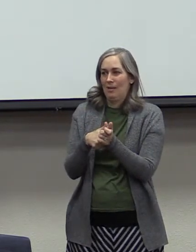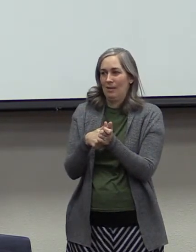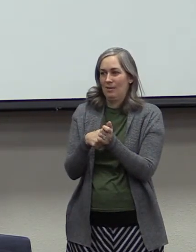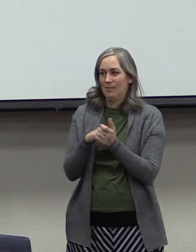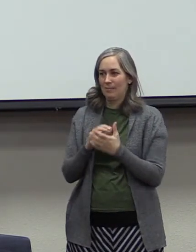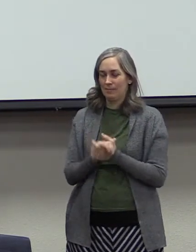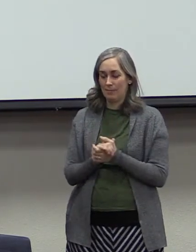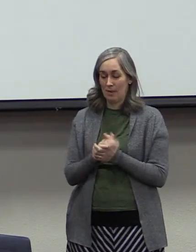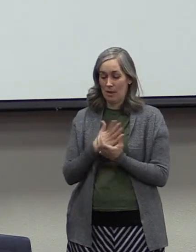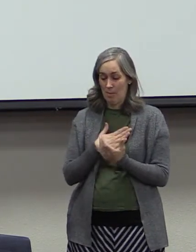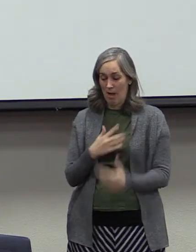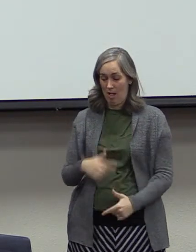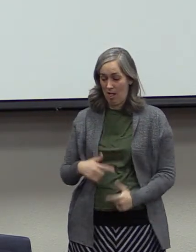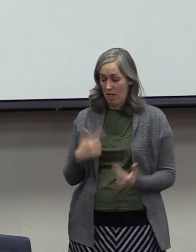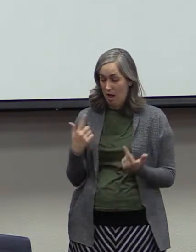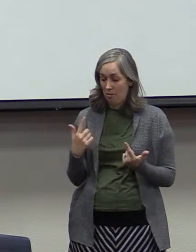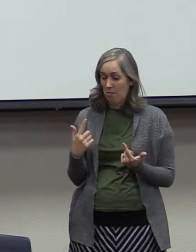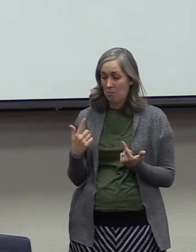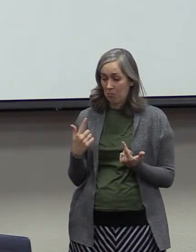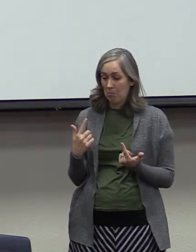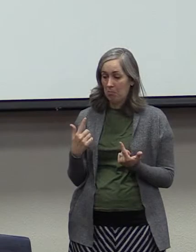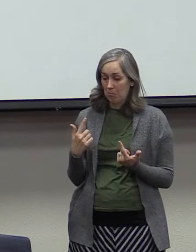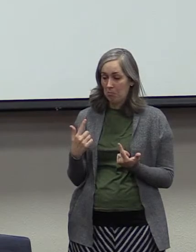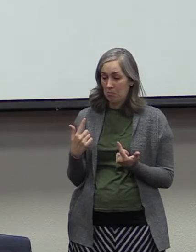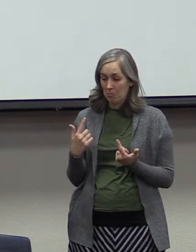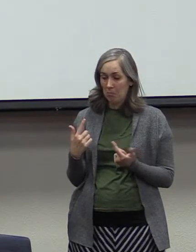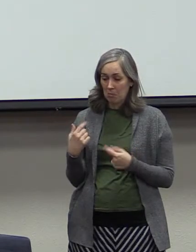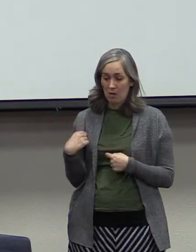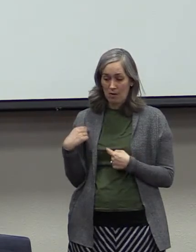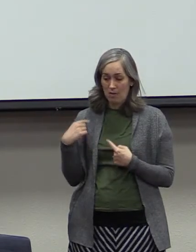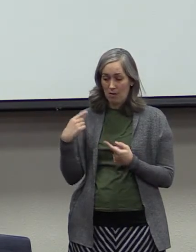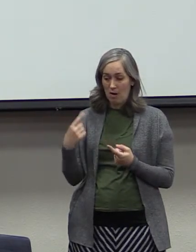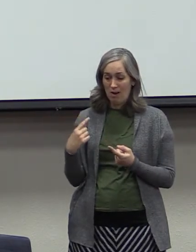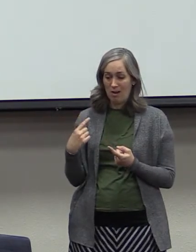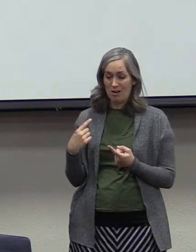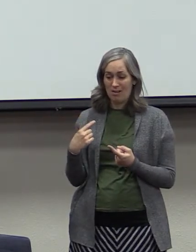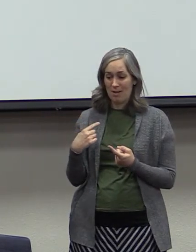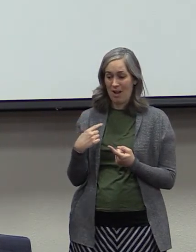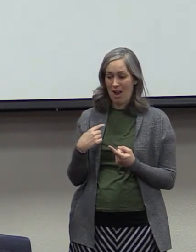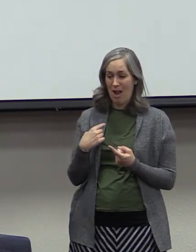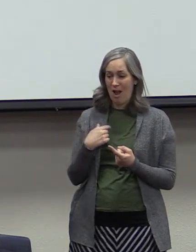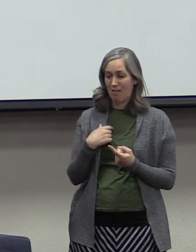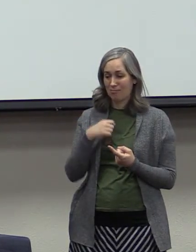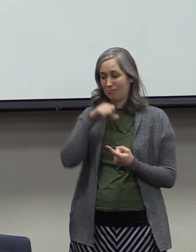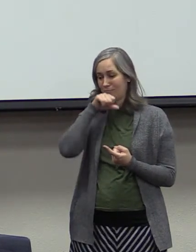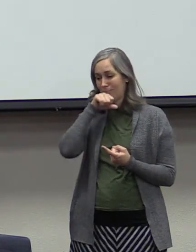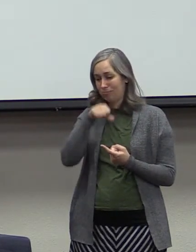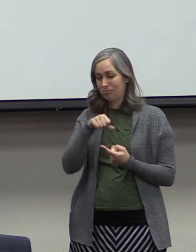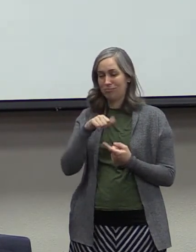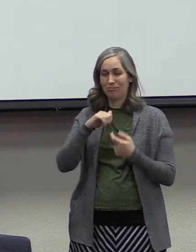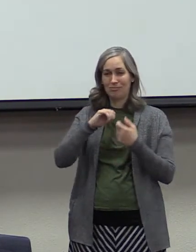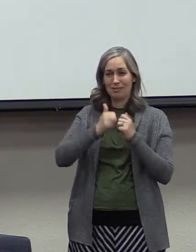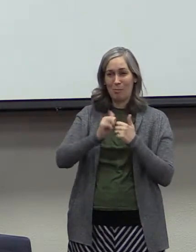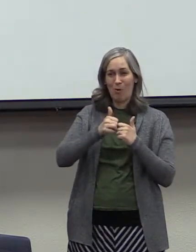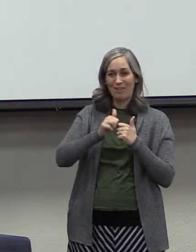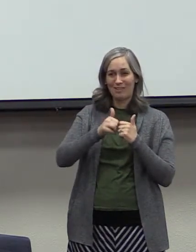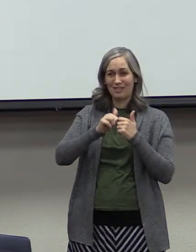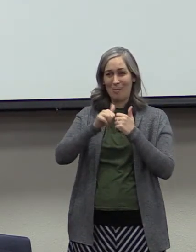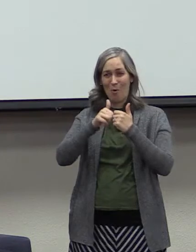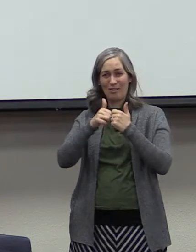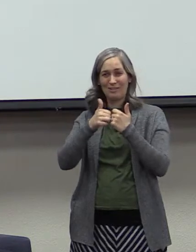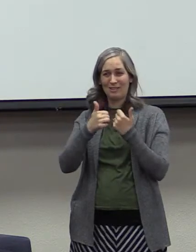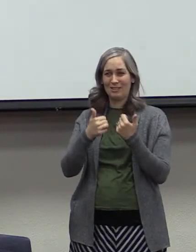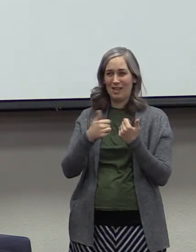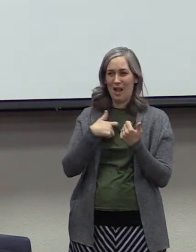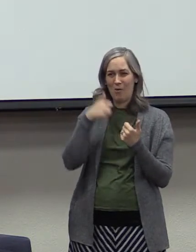Good part of my life, sports have been a part. And I remember